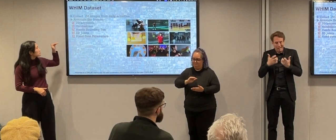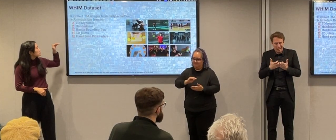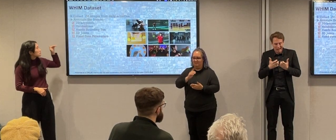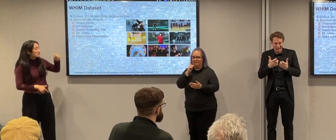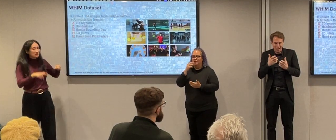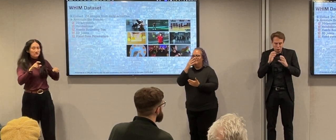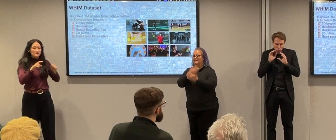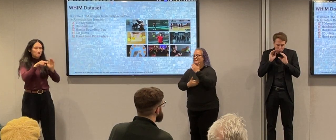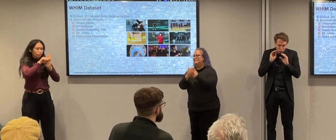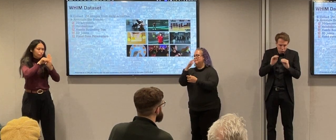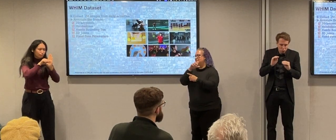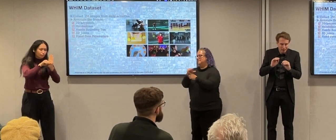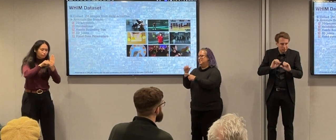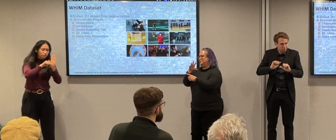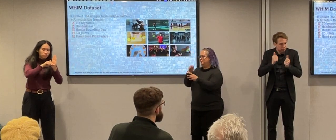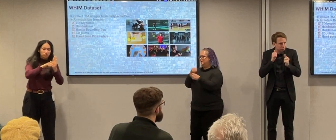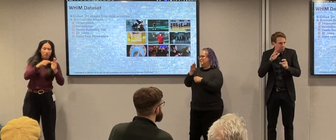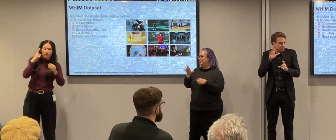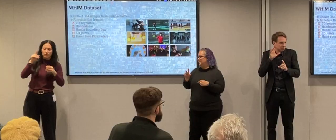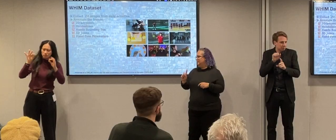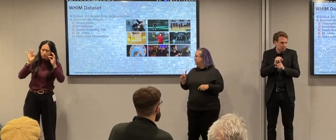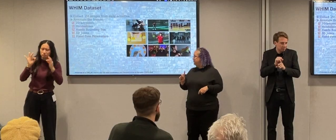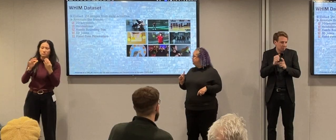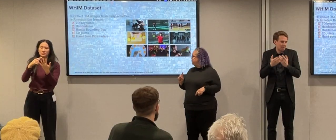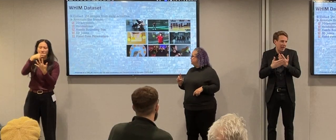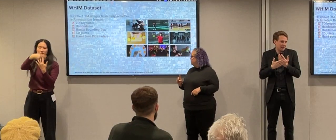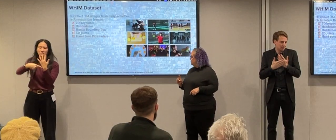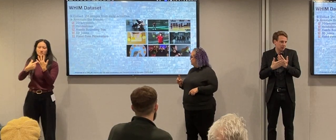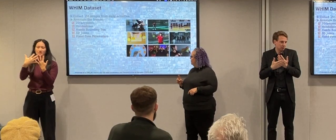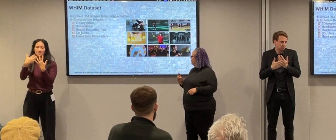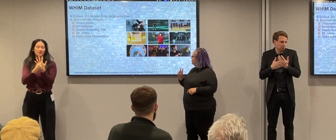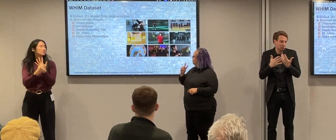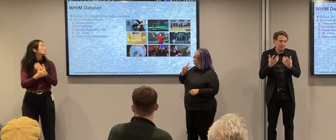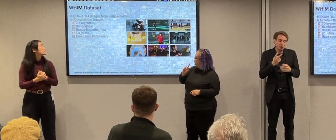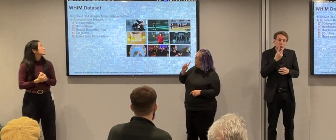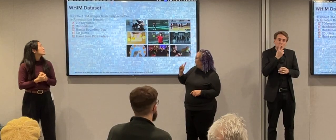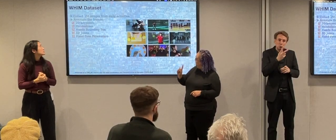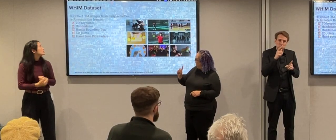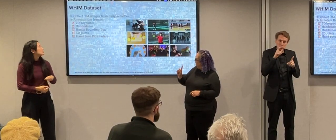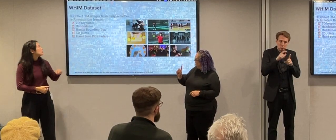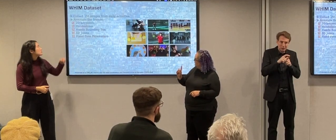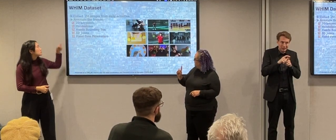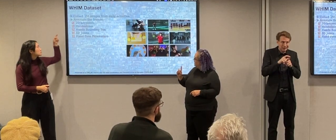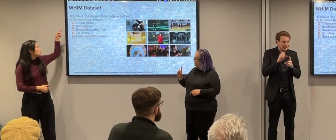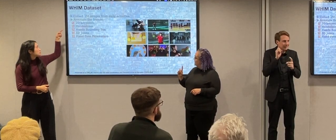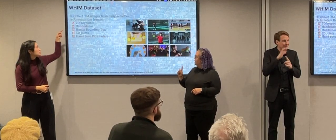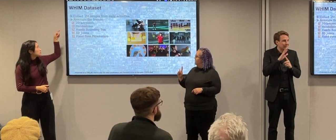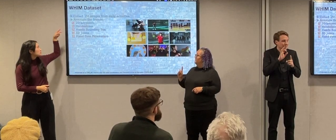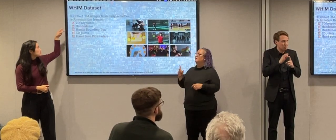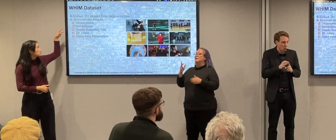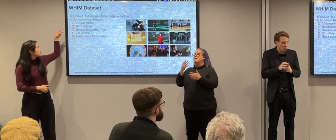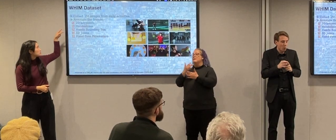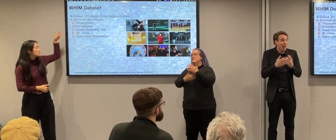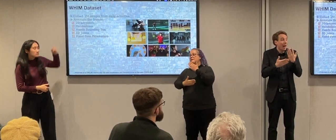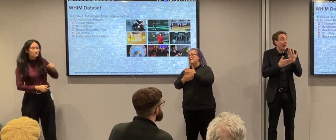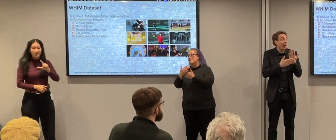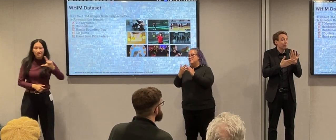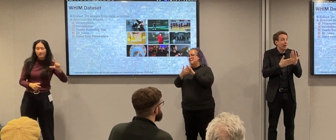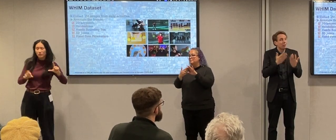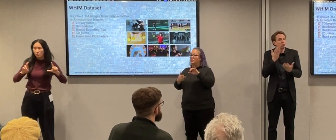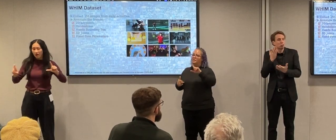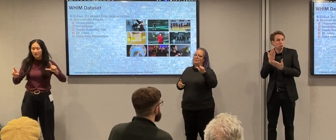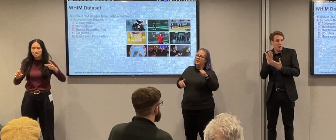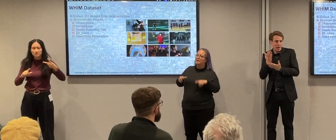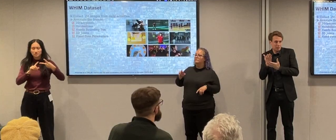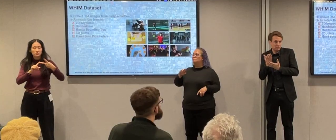and a 3D reconstruction model. So we annotated with 2D key points, hand labels, so left or right hand,